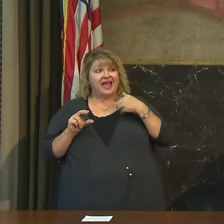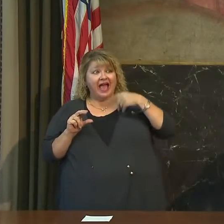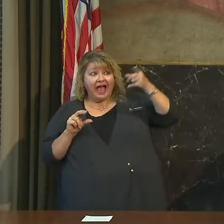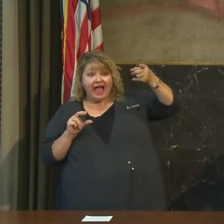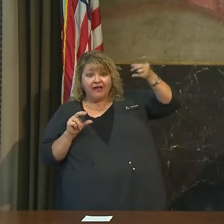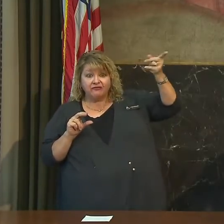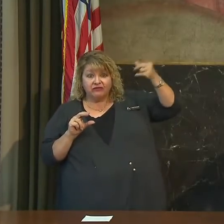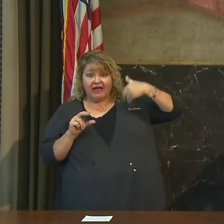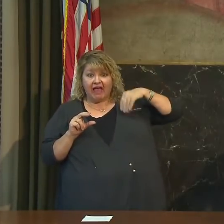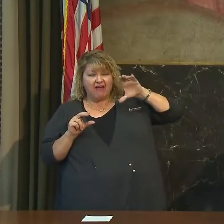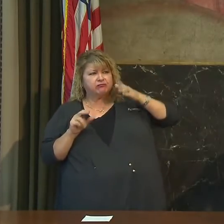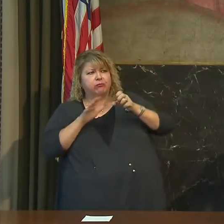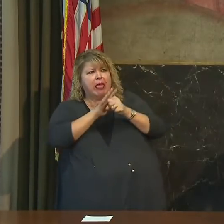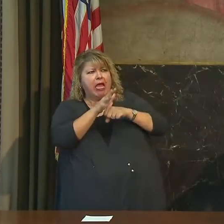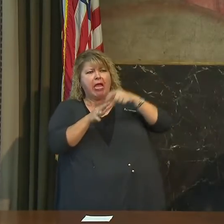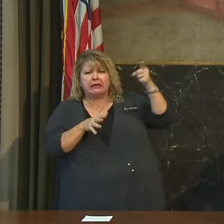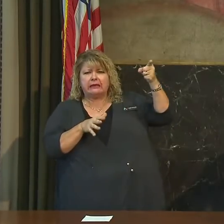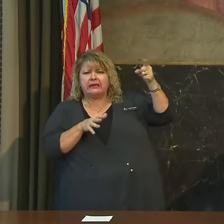be vaccinated.